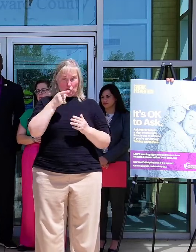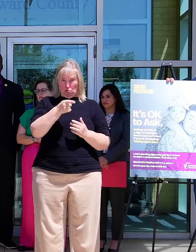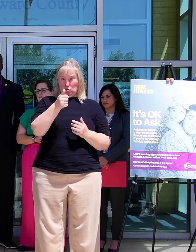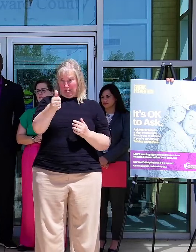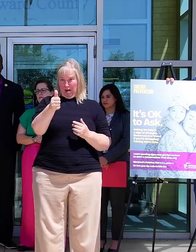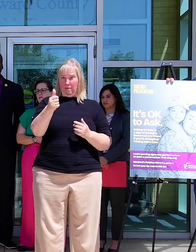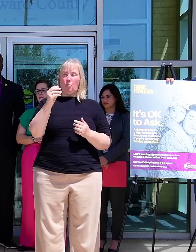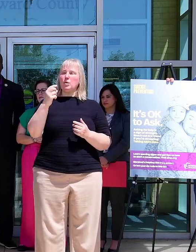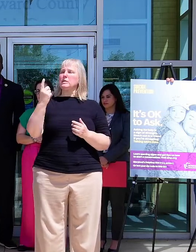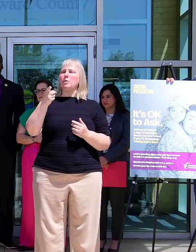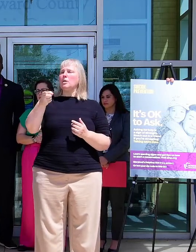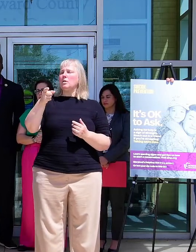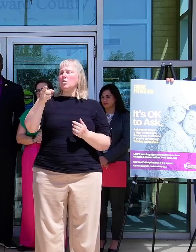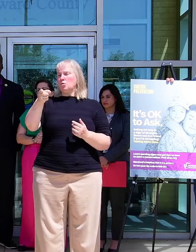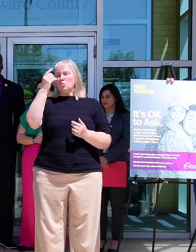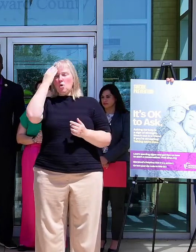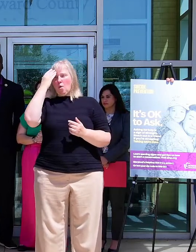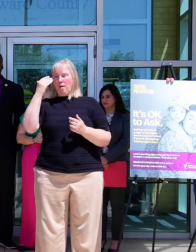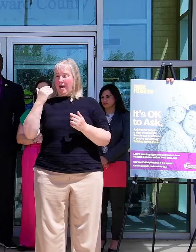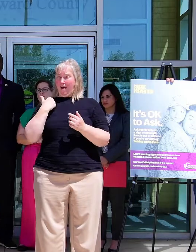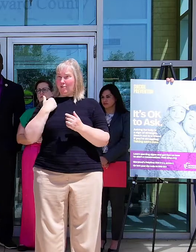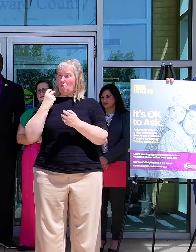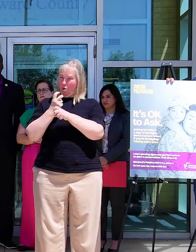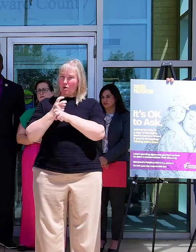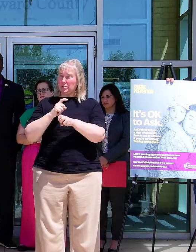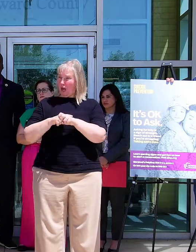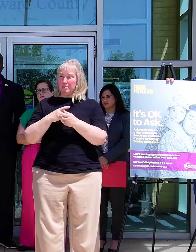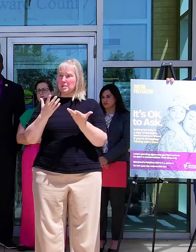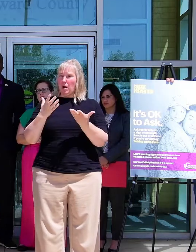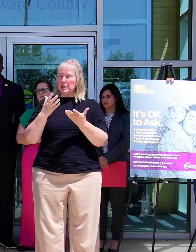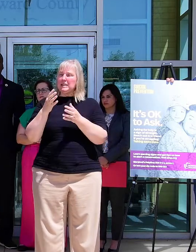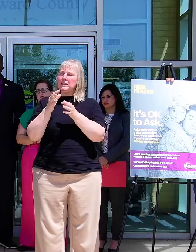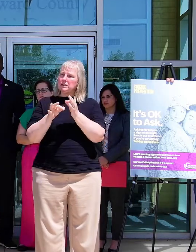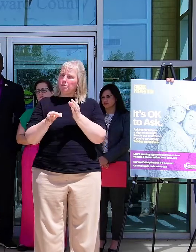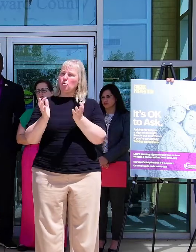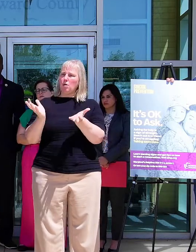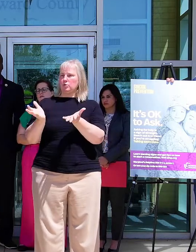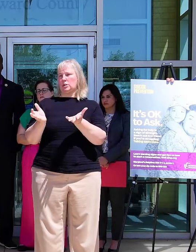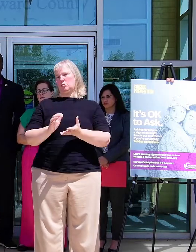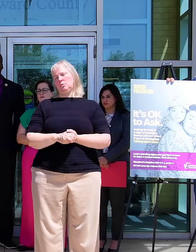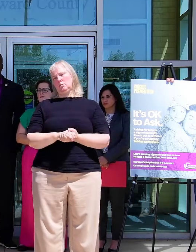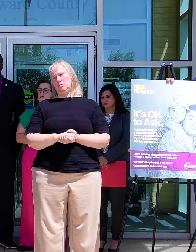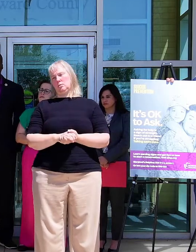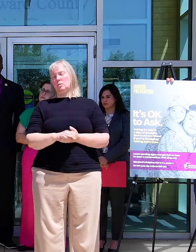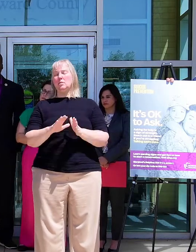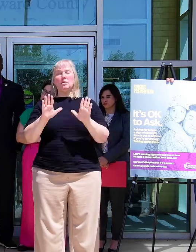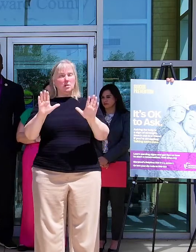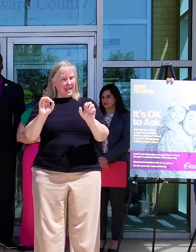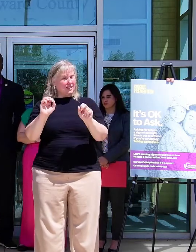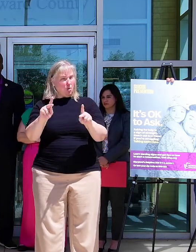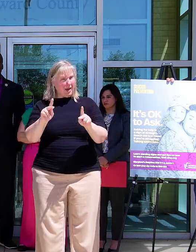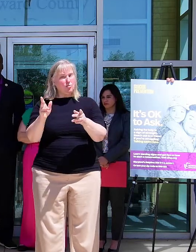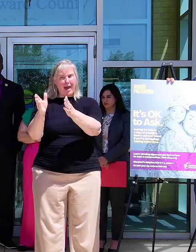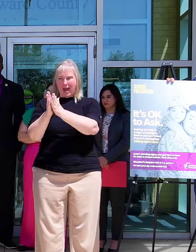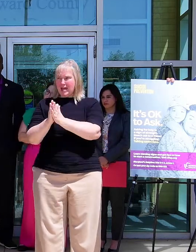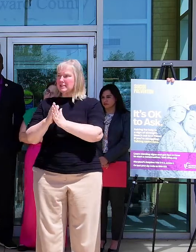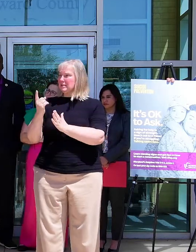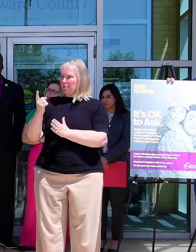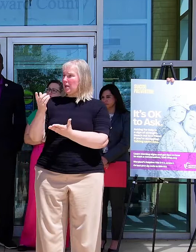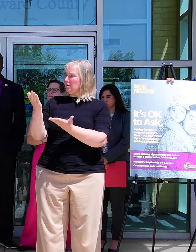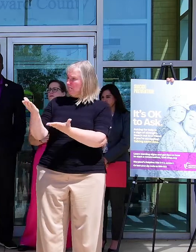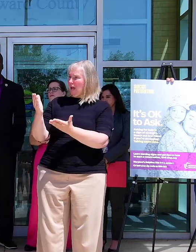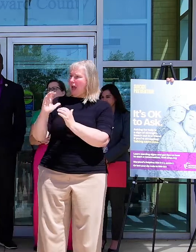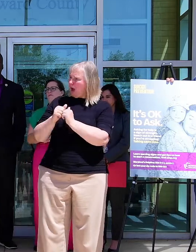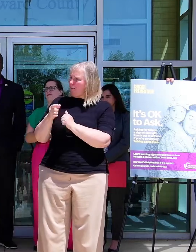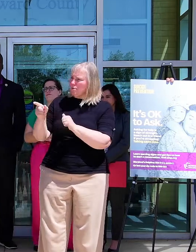having a difficult time, is with a simple conversation. It's okay to ask someone